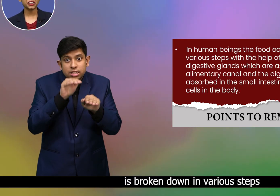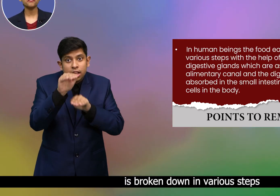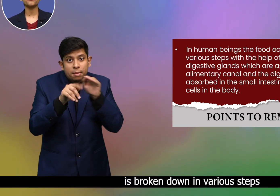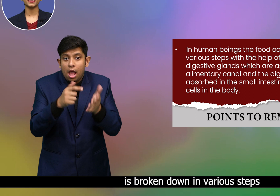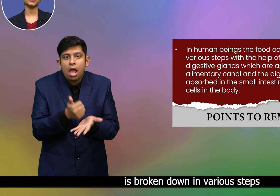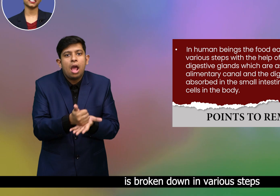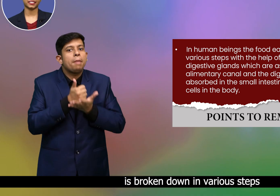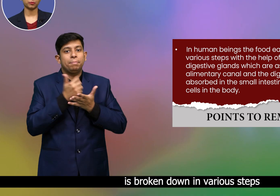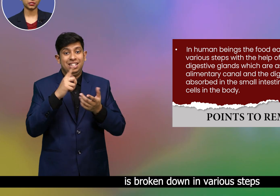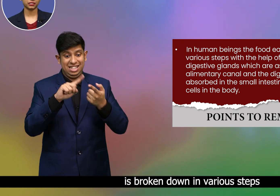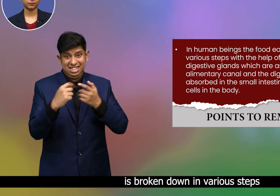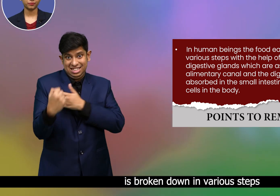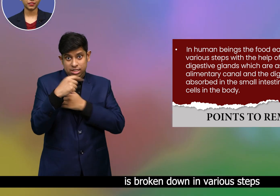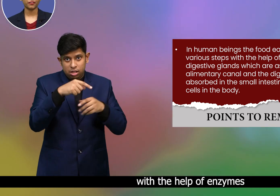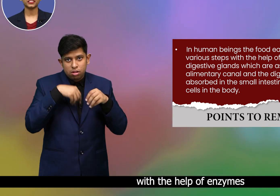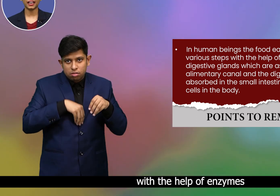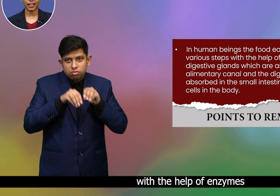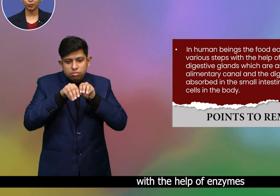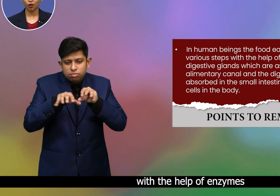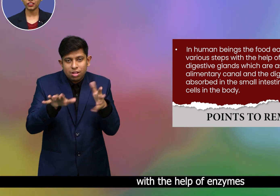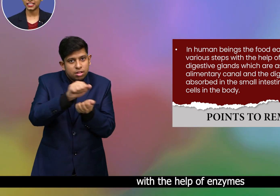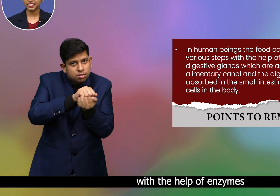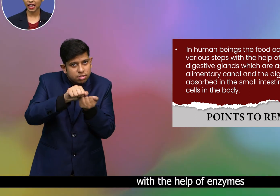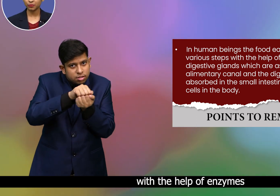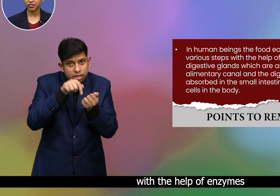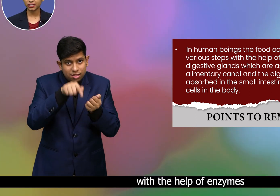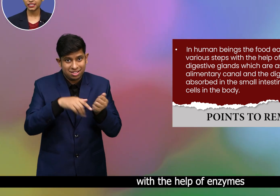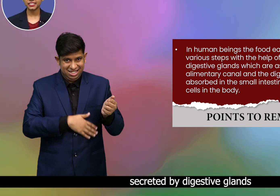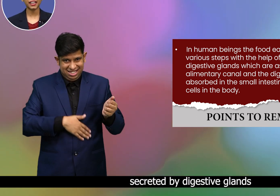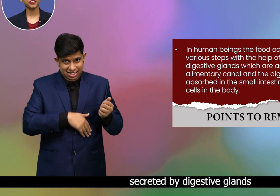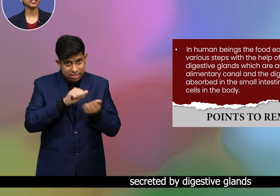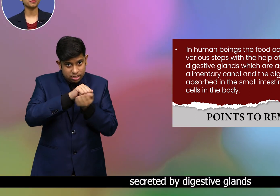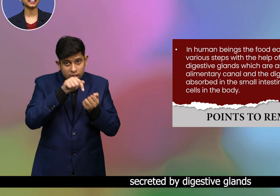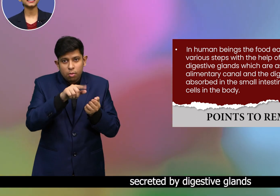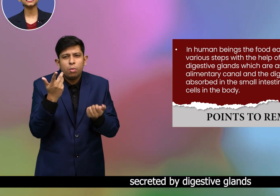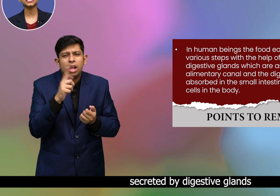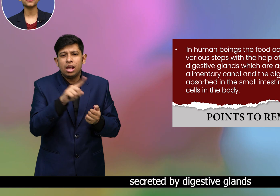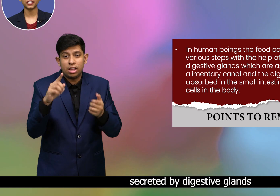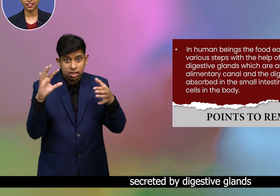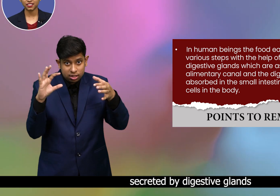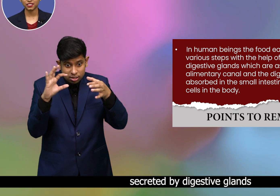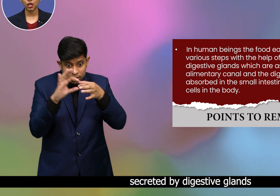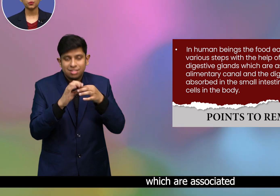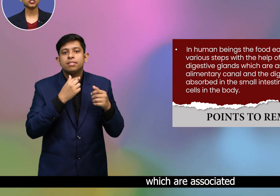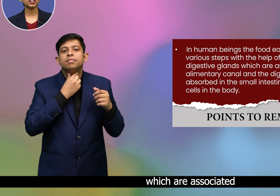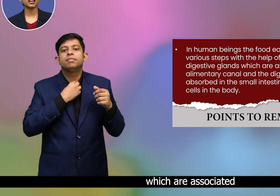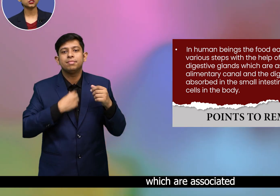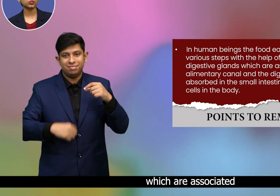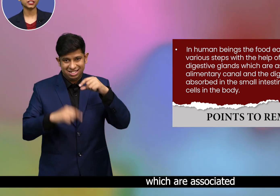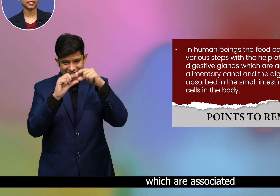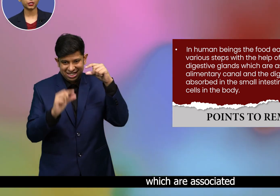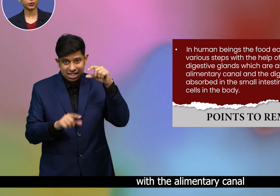down in various steps with the help of enzymes secreted by digestive glands, which